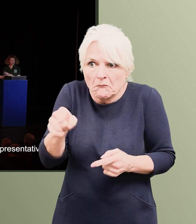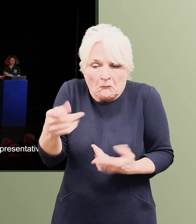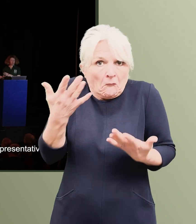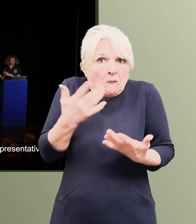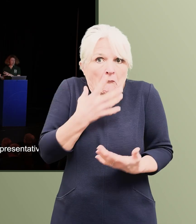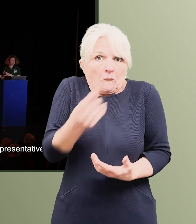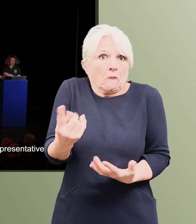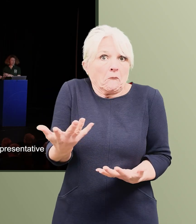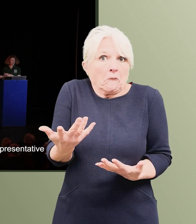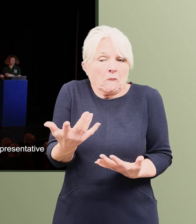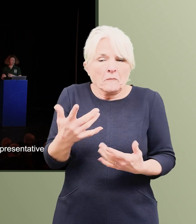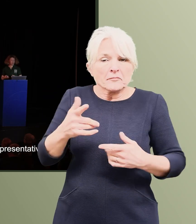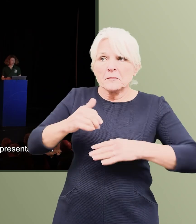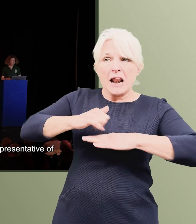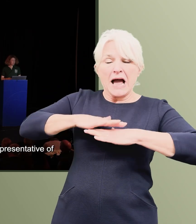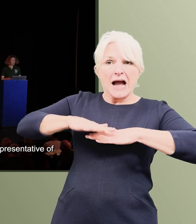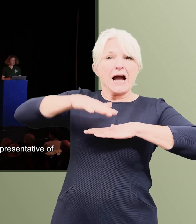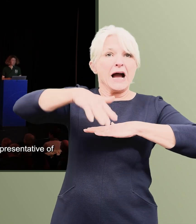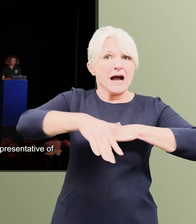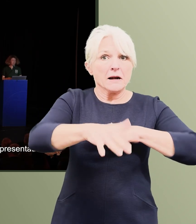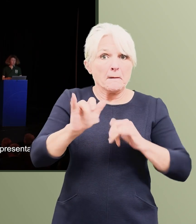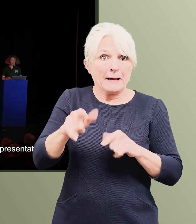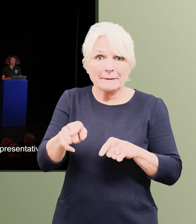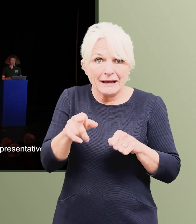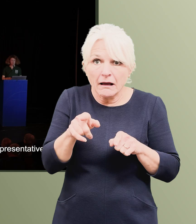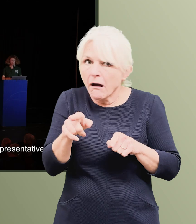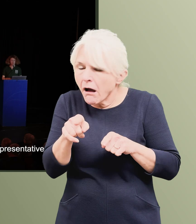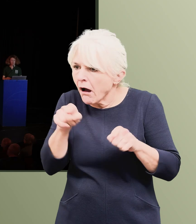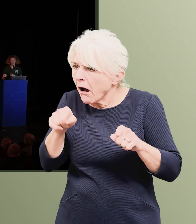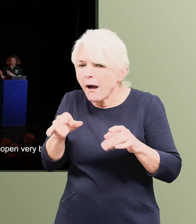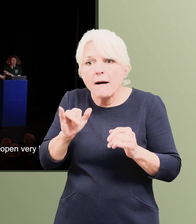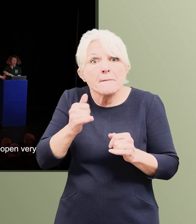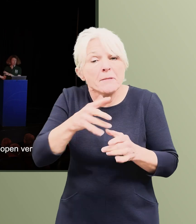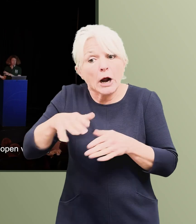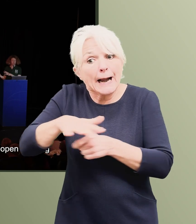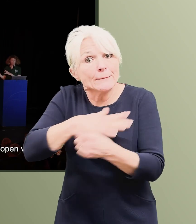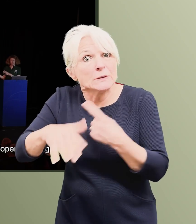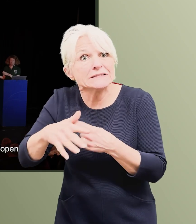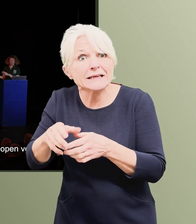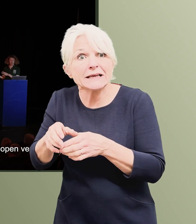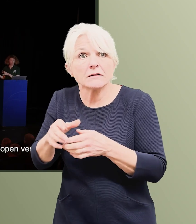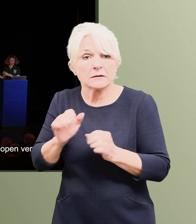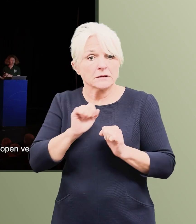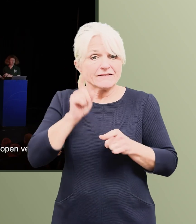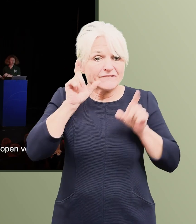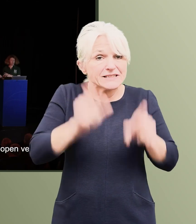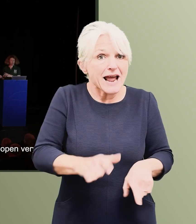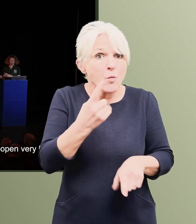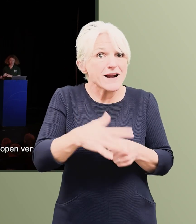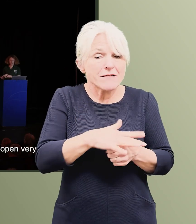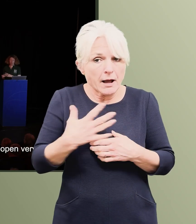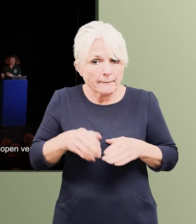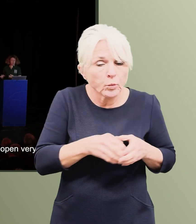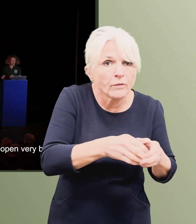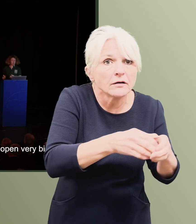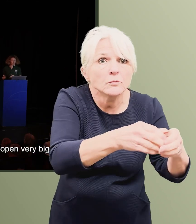smaller structures are representative of a more mobile community. These are not structures you would see unless you open very big holes